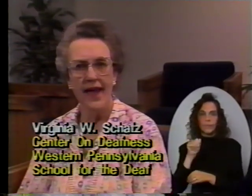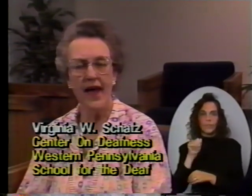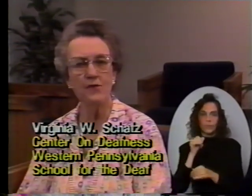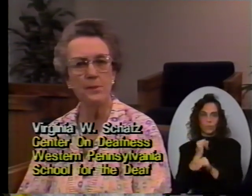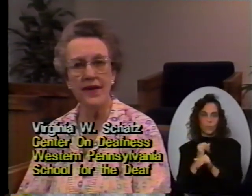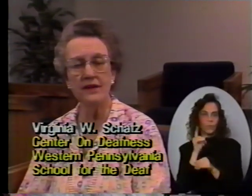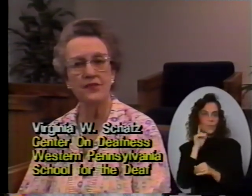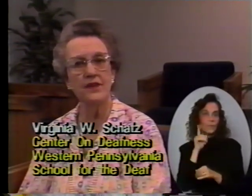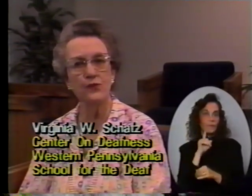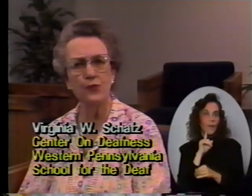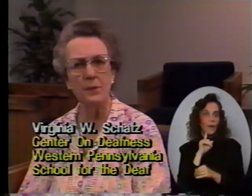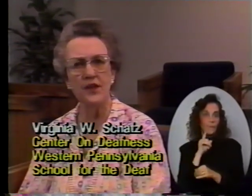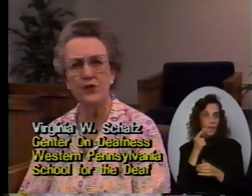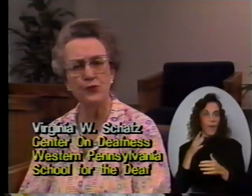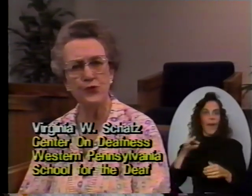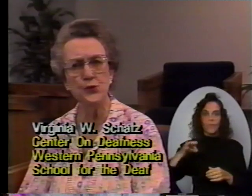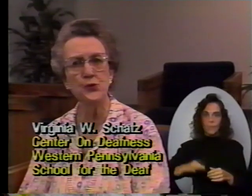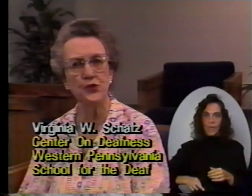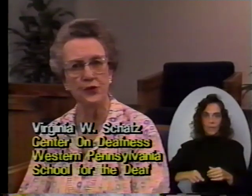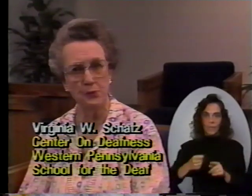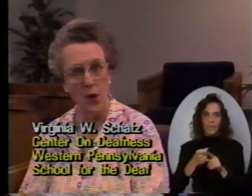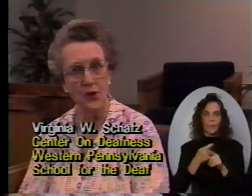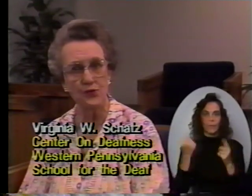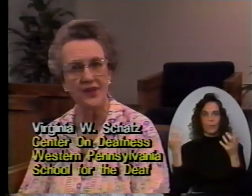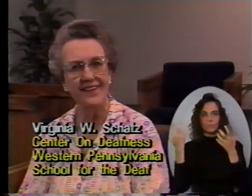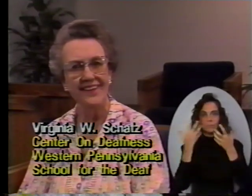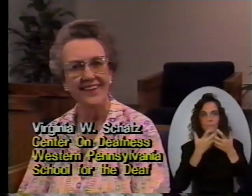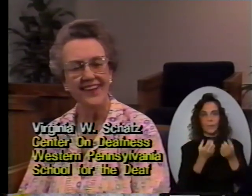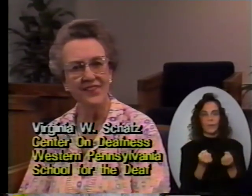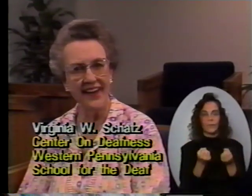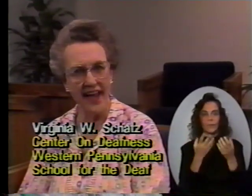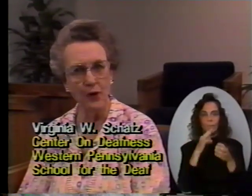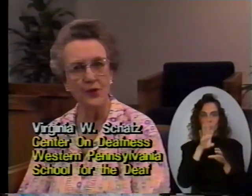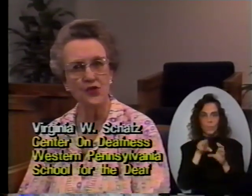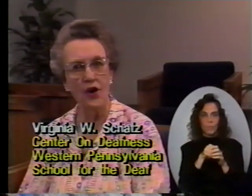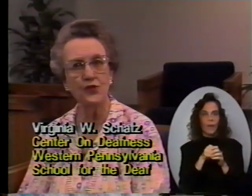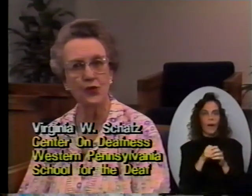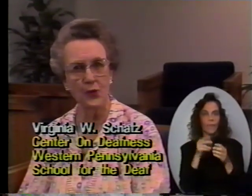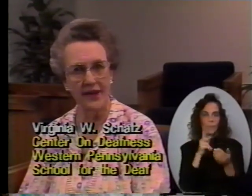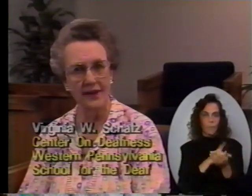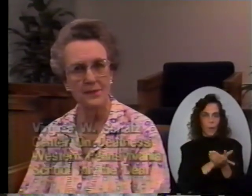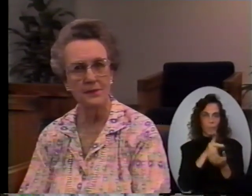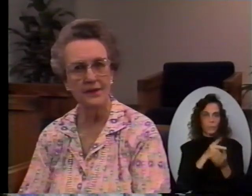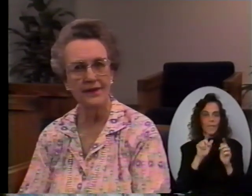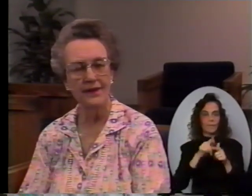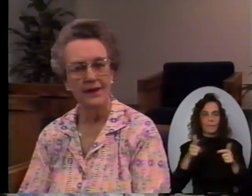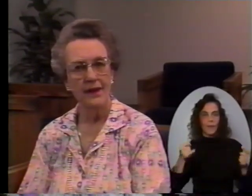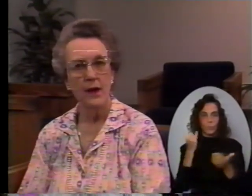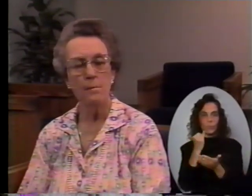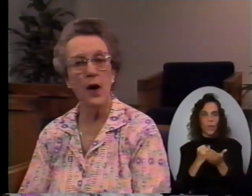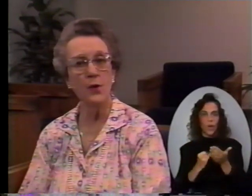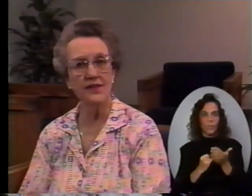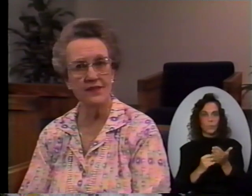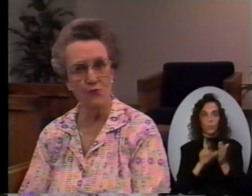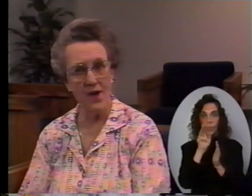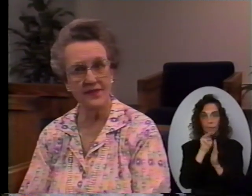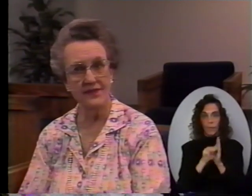have benefited from an infusion of poetry in the language arts curriculum. Poets in